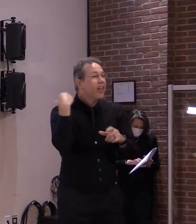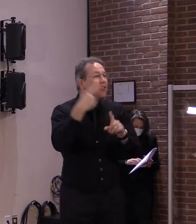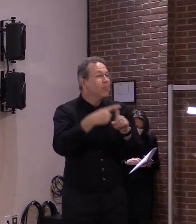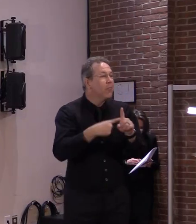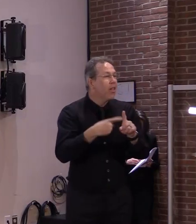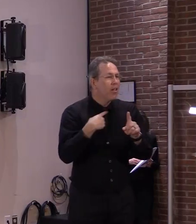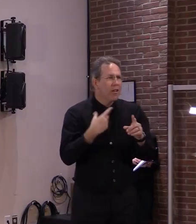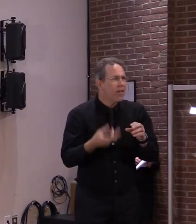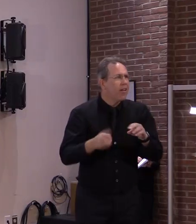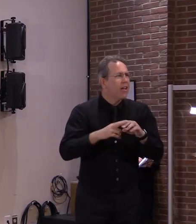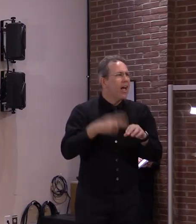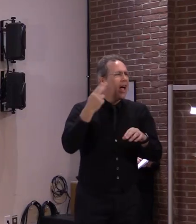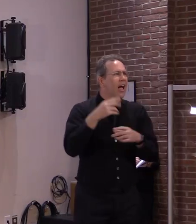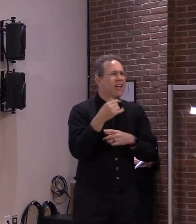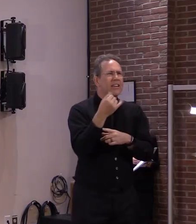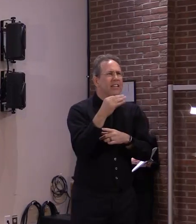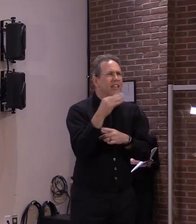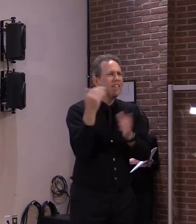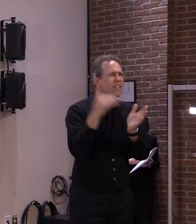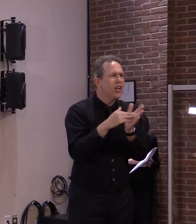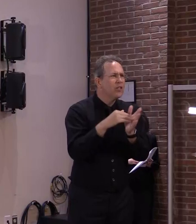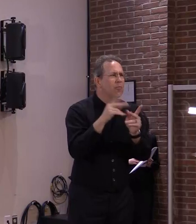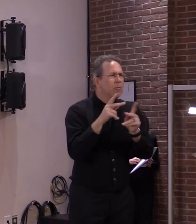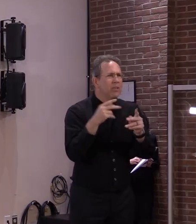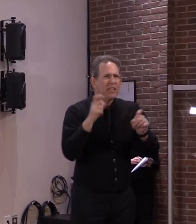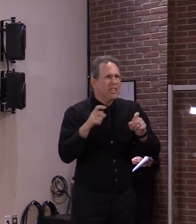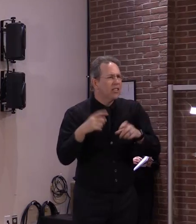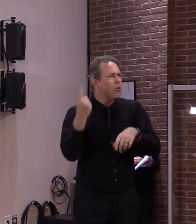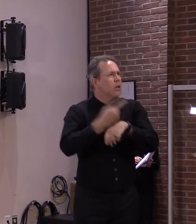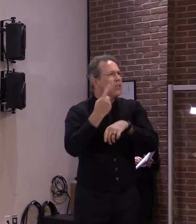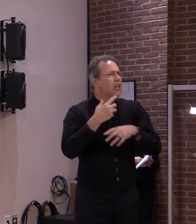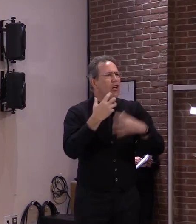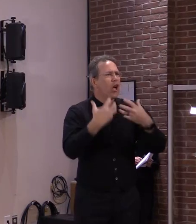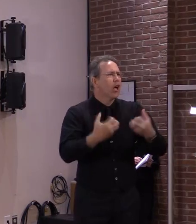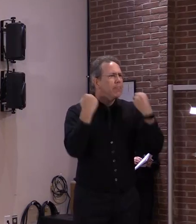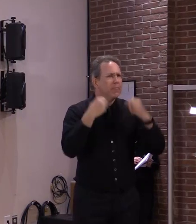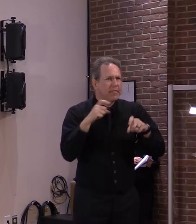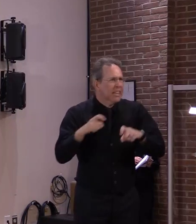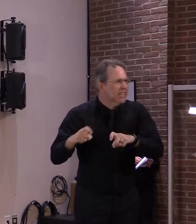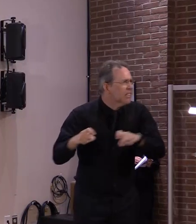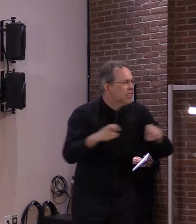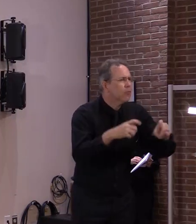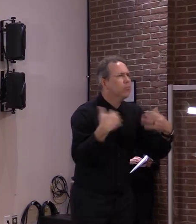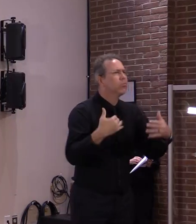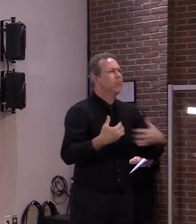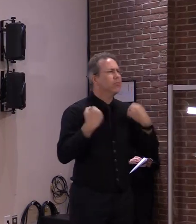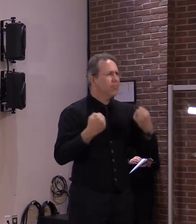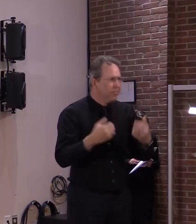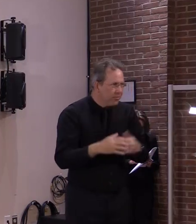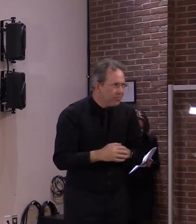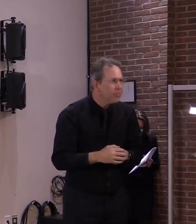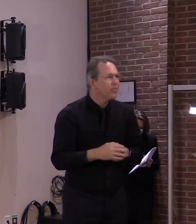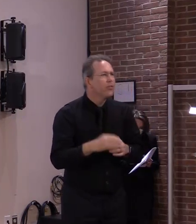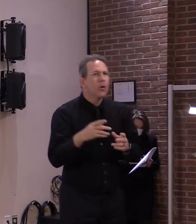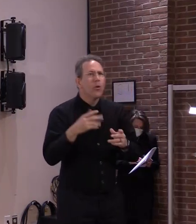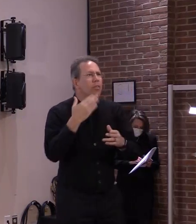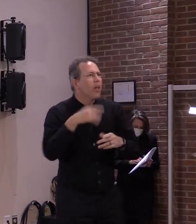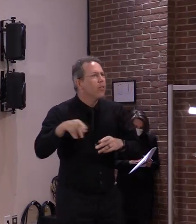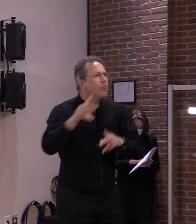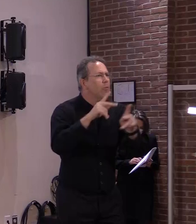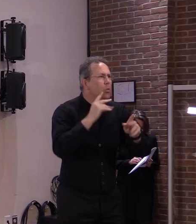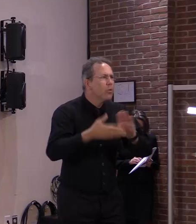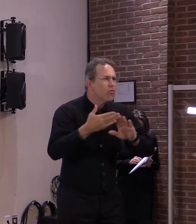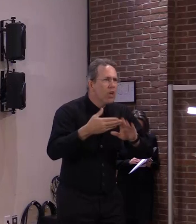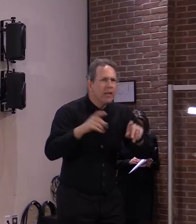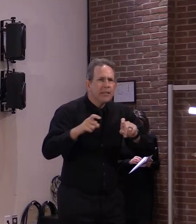in a day. I want to thank everyone involved in running Vermont test sites, those working in the labs